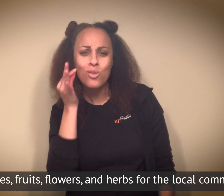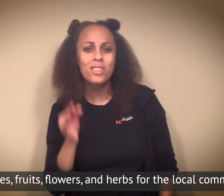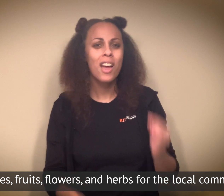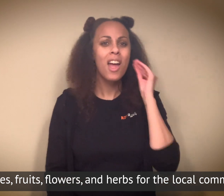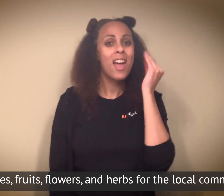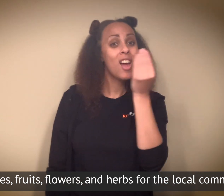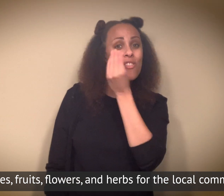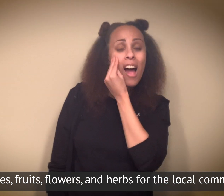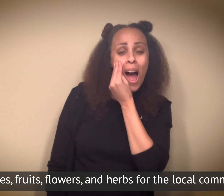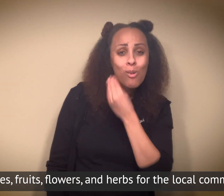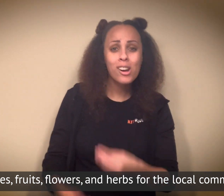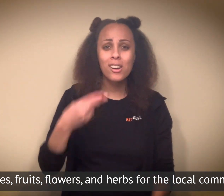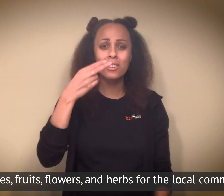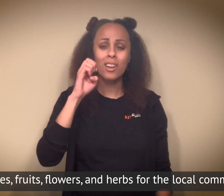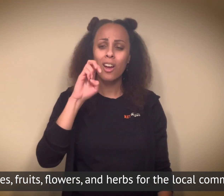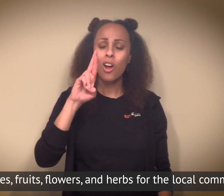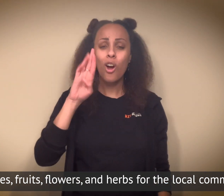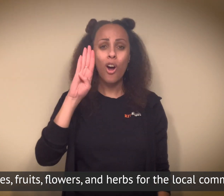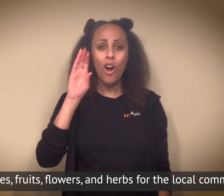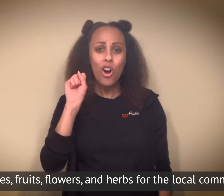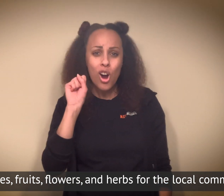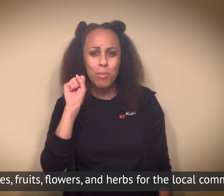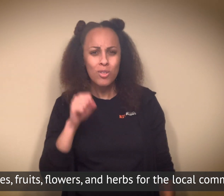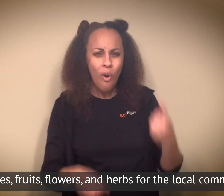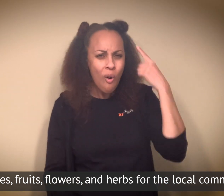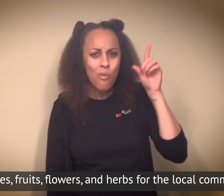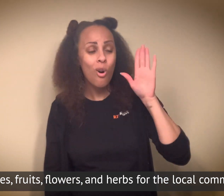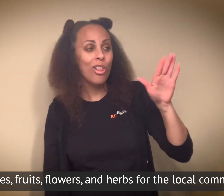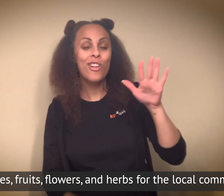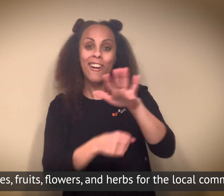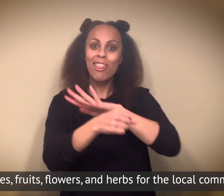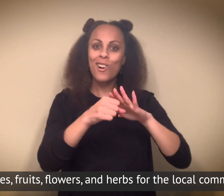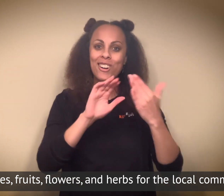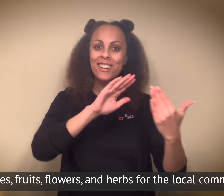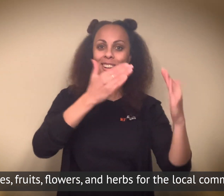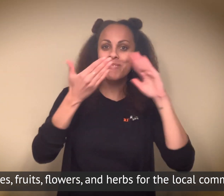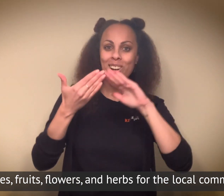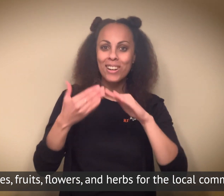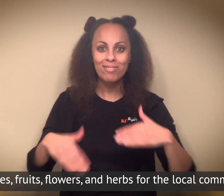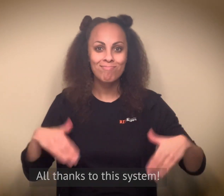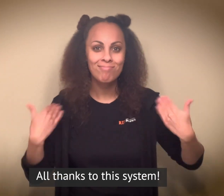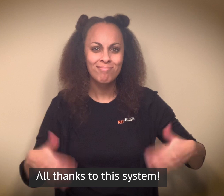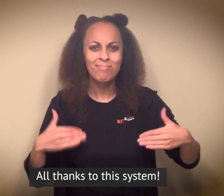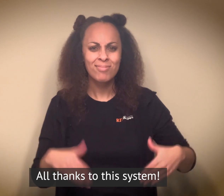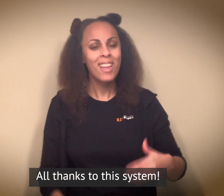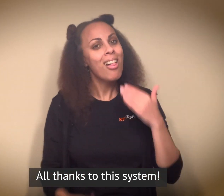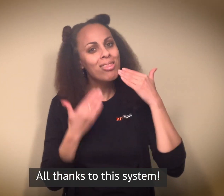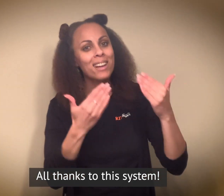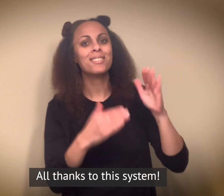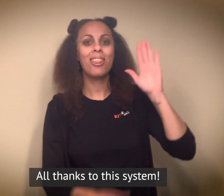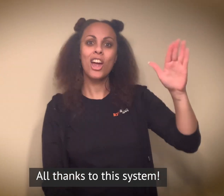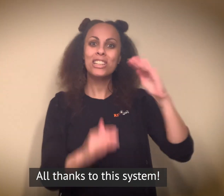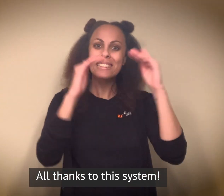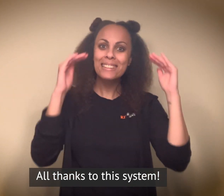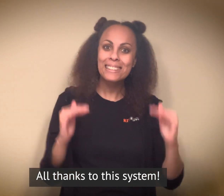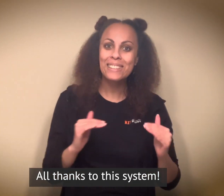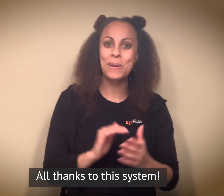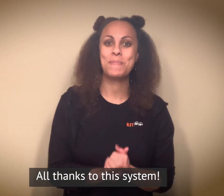fruits, flowers, and herbs for the local communities, all thanks to this